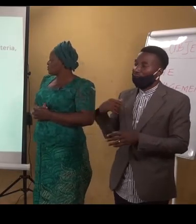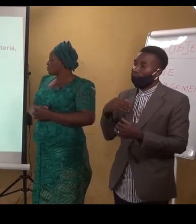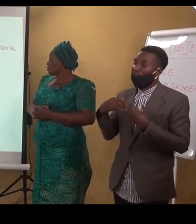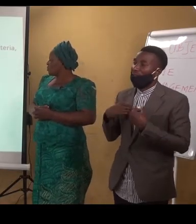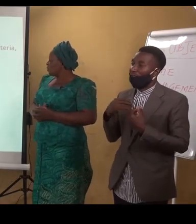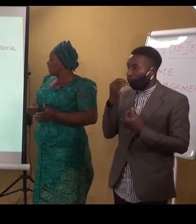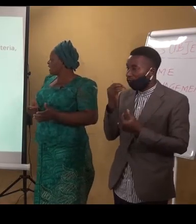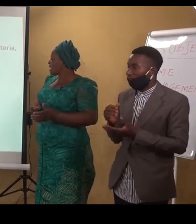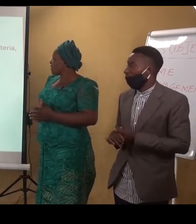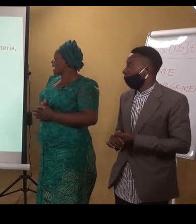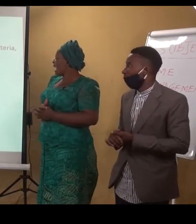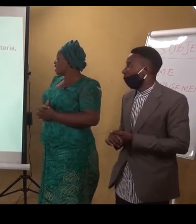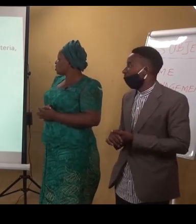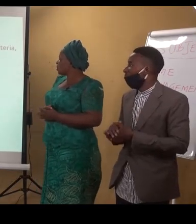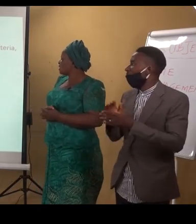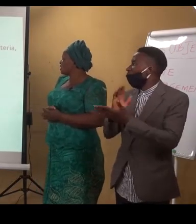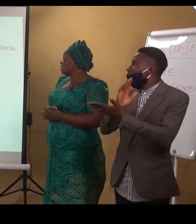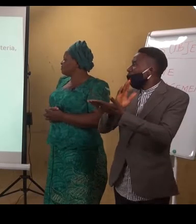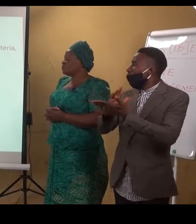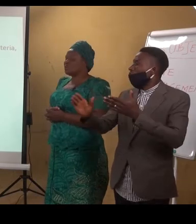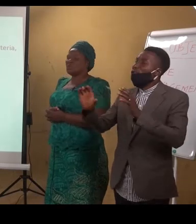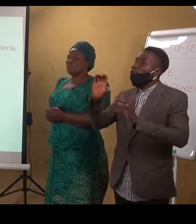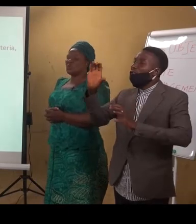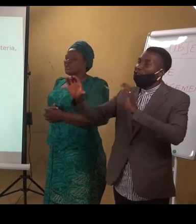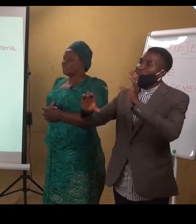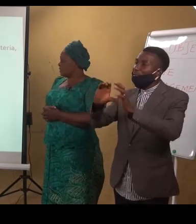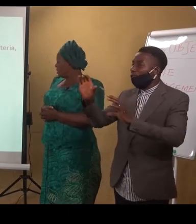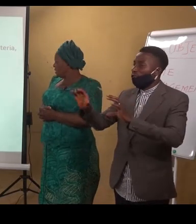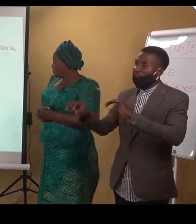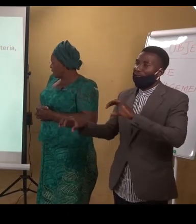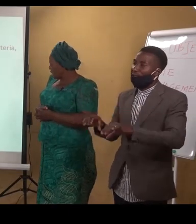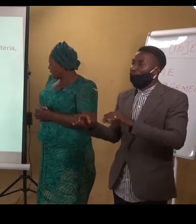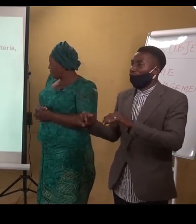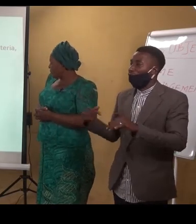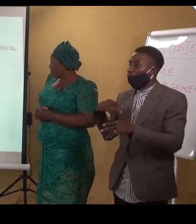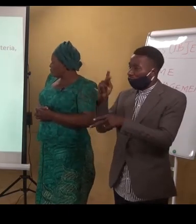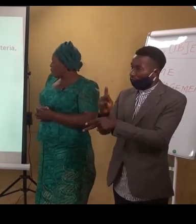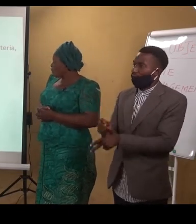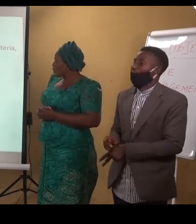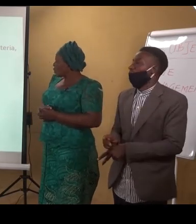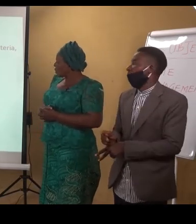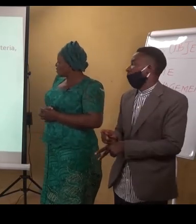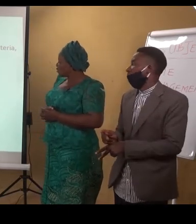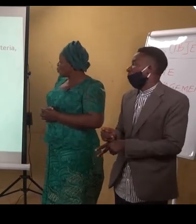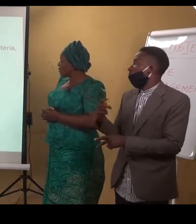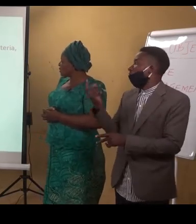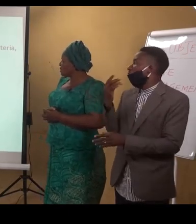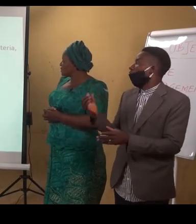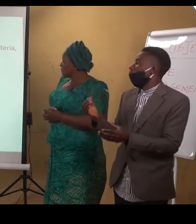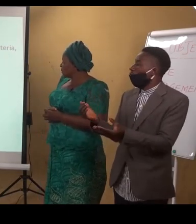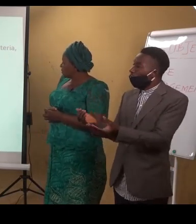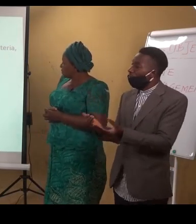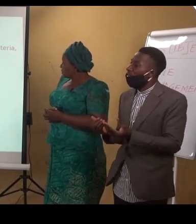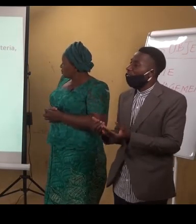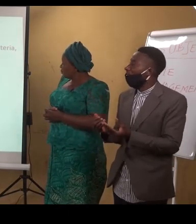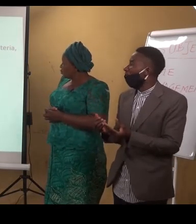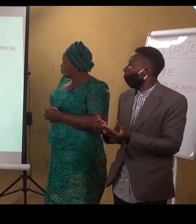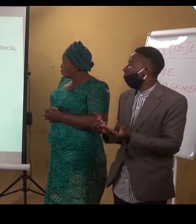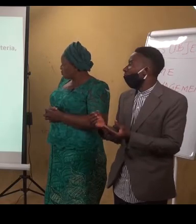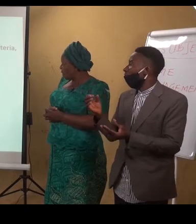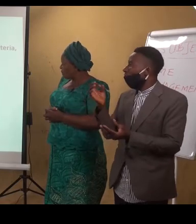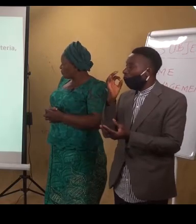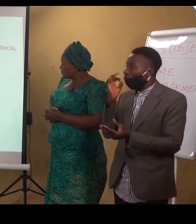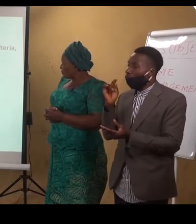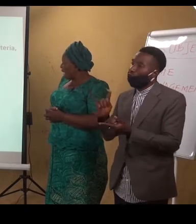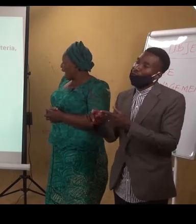spoil. Purely chemical actions in the food we keep also causes what? The food